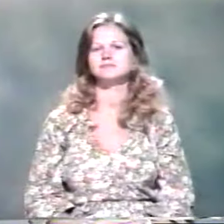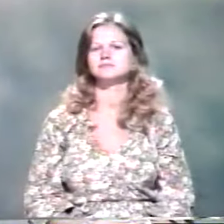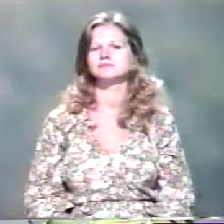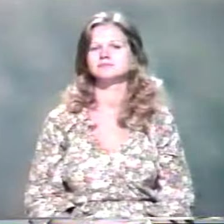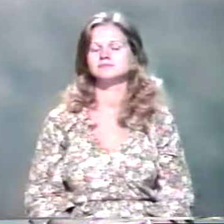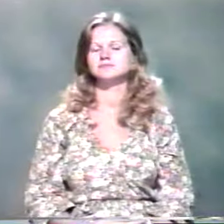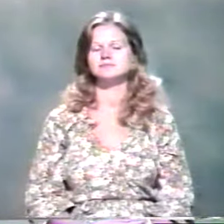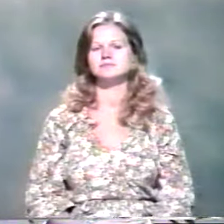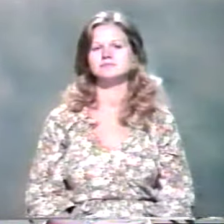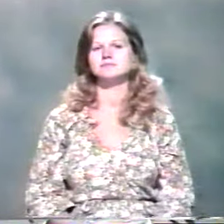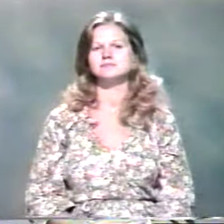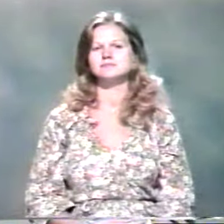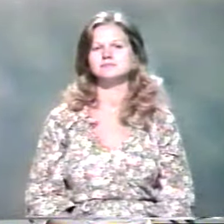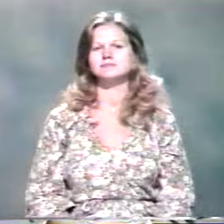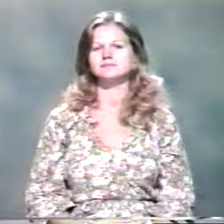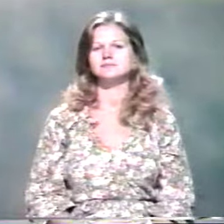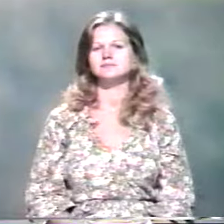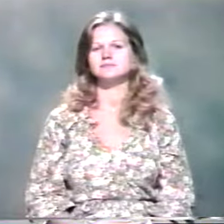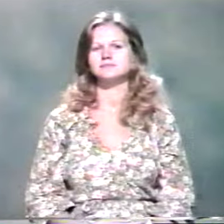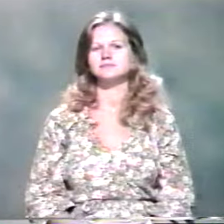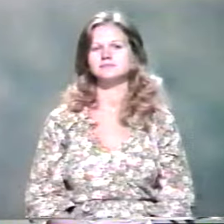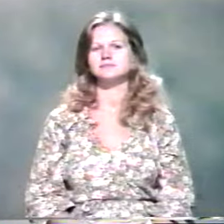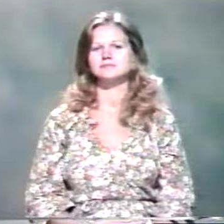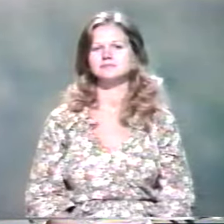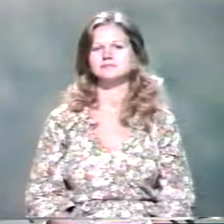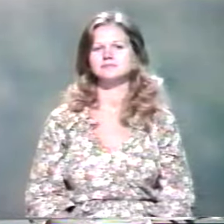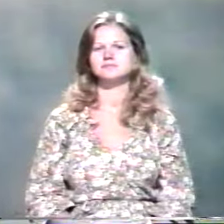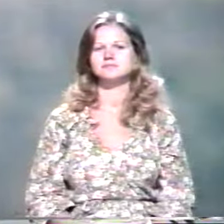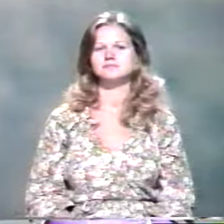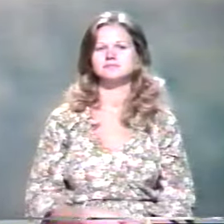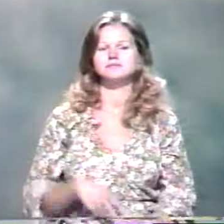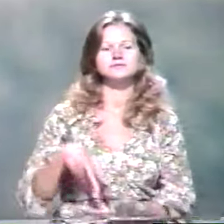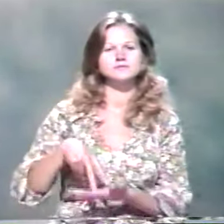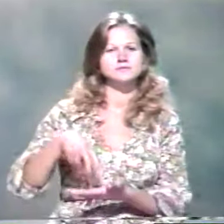The basic sign jump when you're talking about a person jumping.